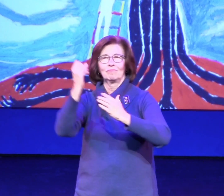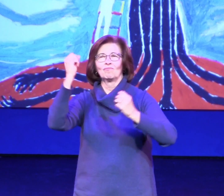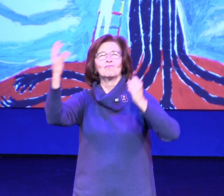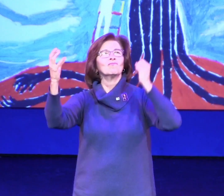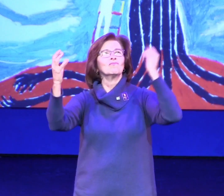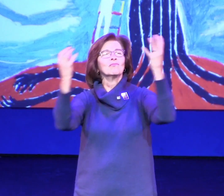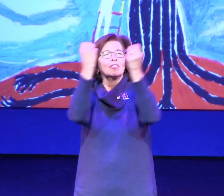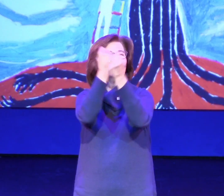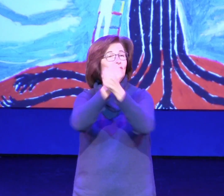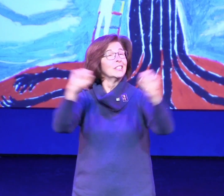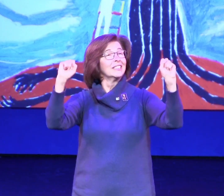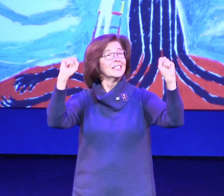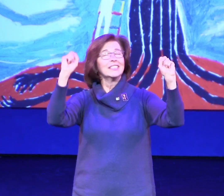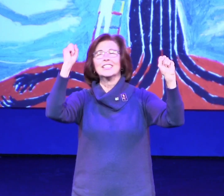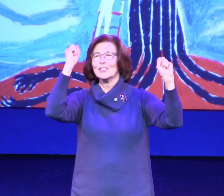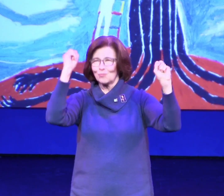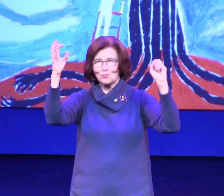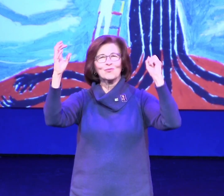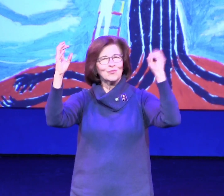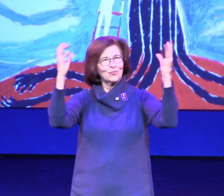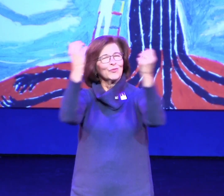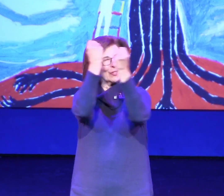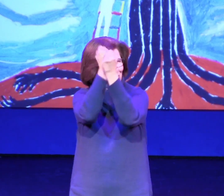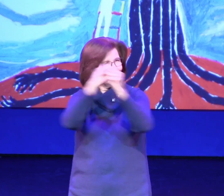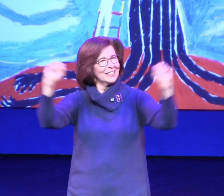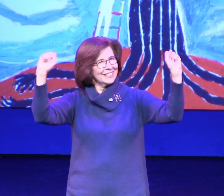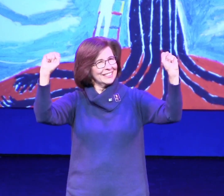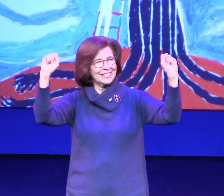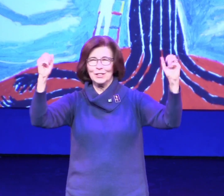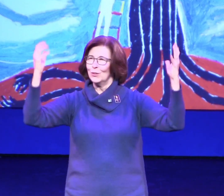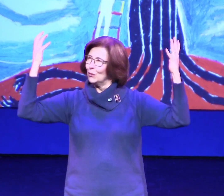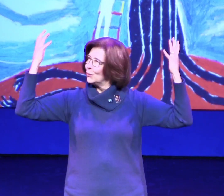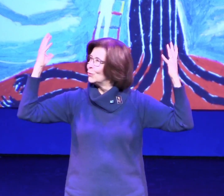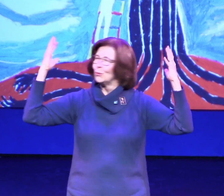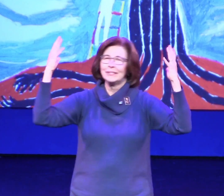for ASL and teaching it so that our signing hands can remain free.